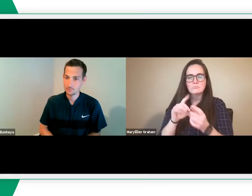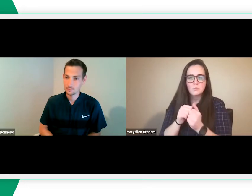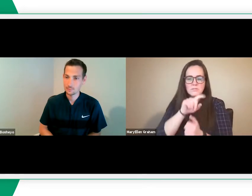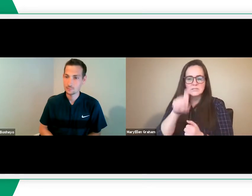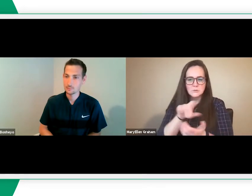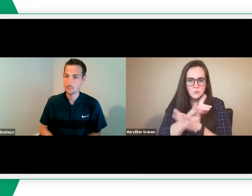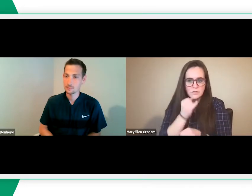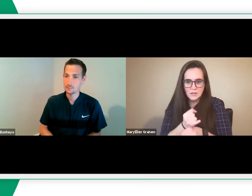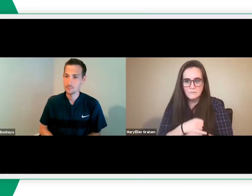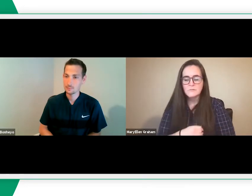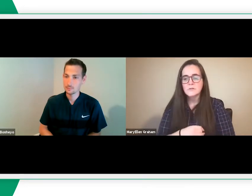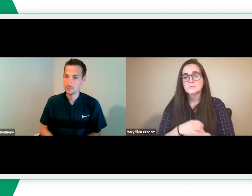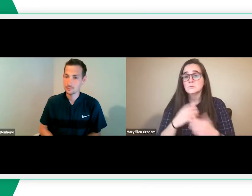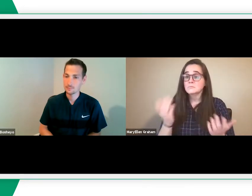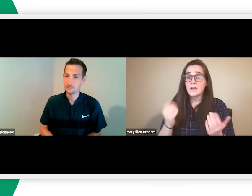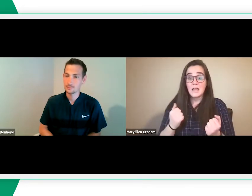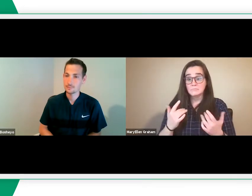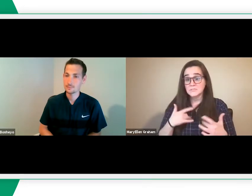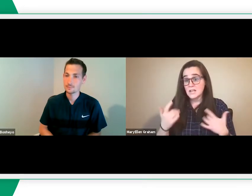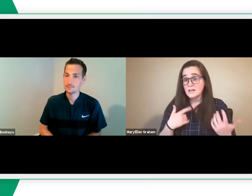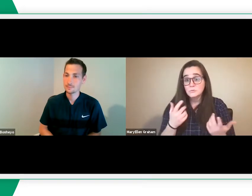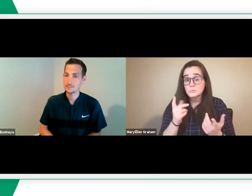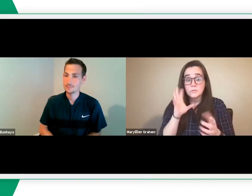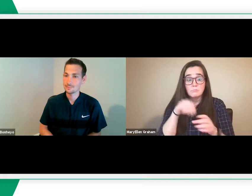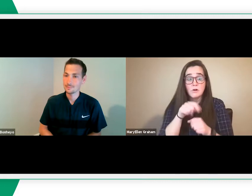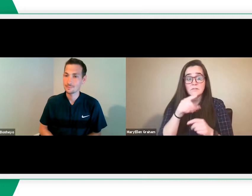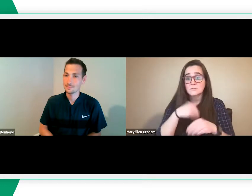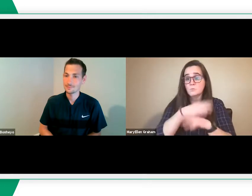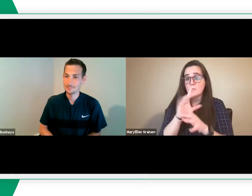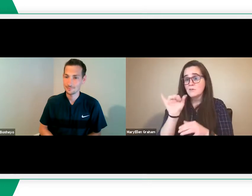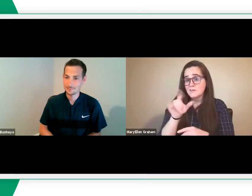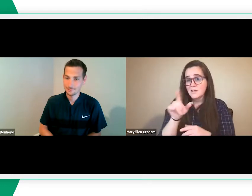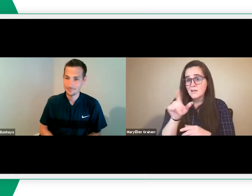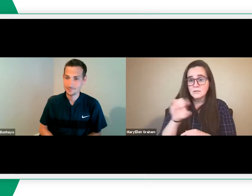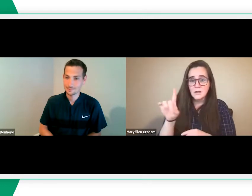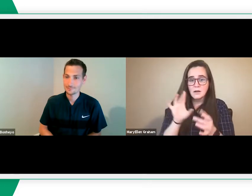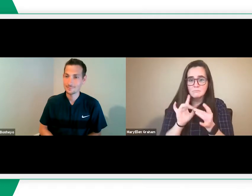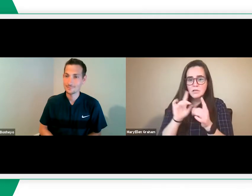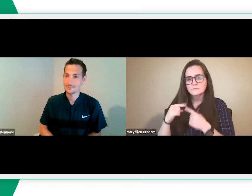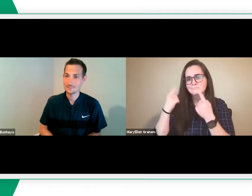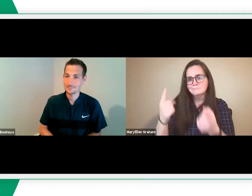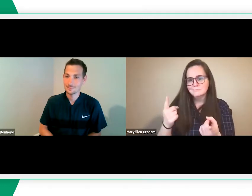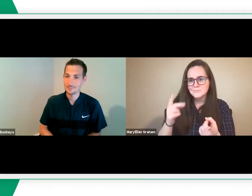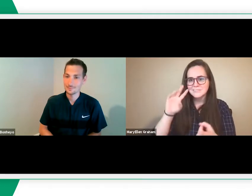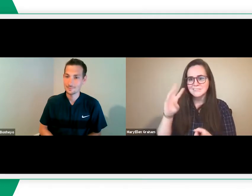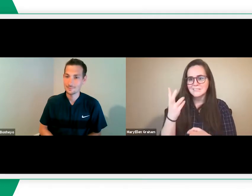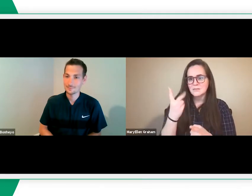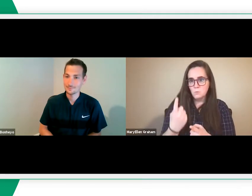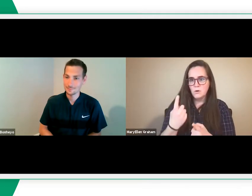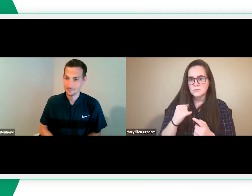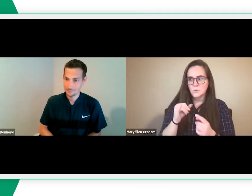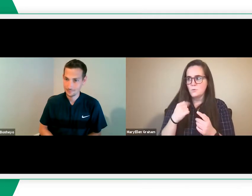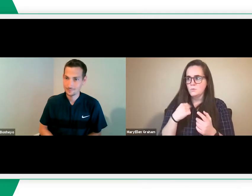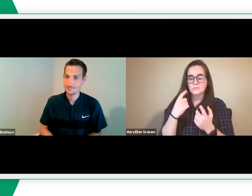statewide outreach center with the Texas School for the Deaf. And I'm really excited to be a part of this webinar. As Todd had